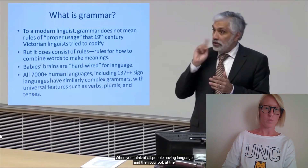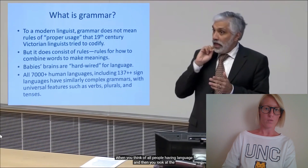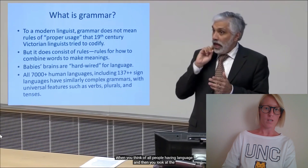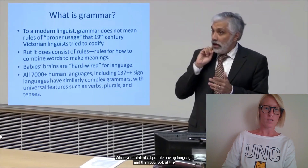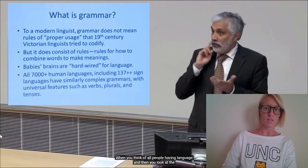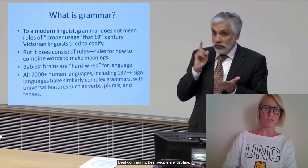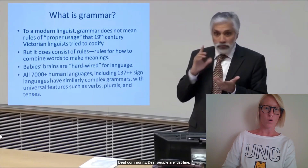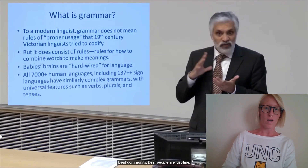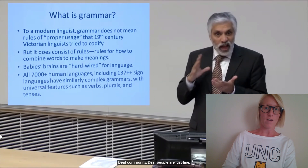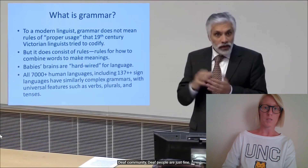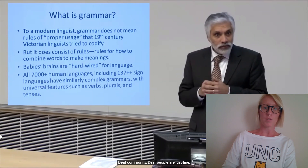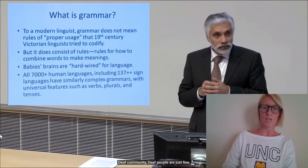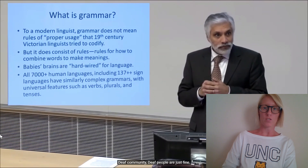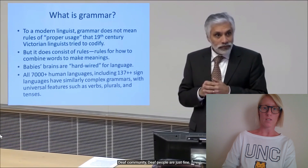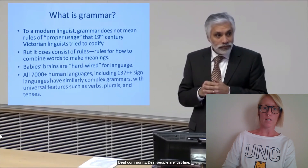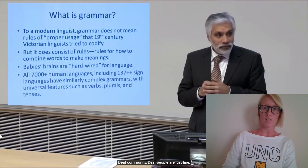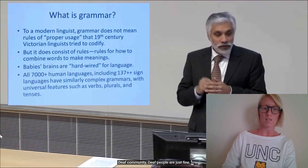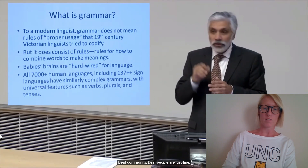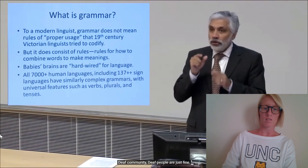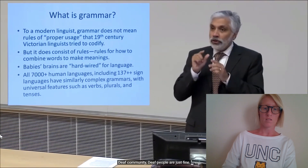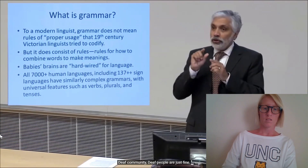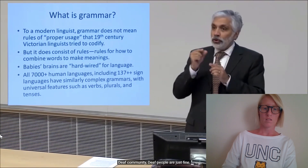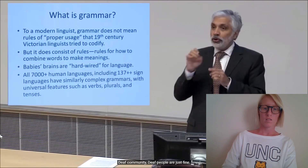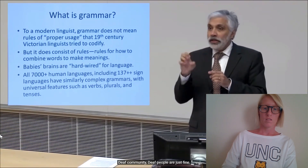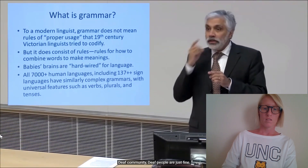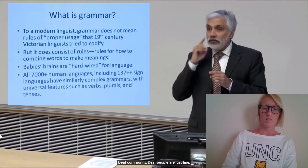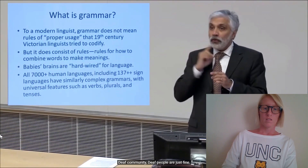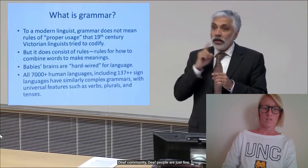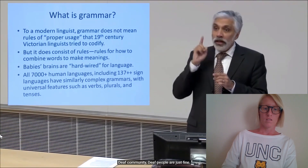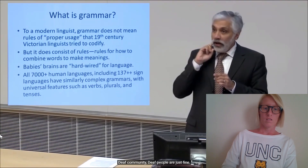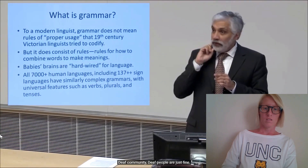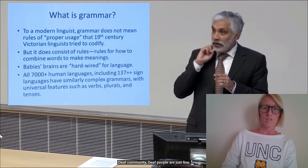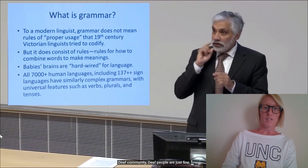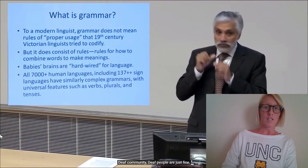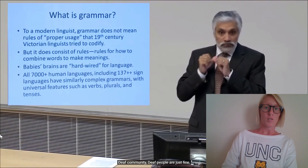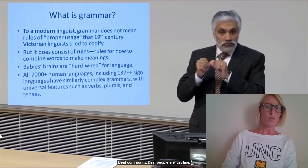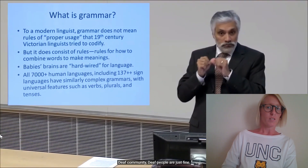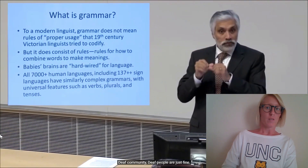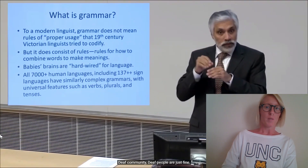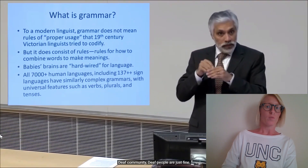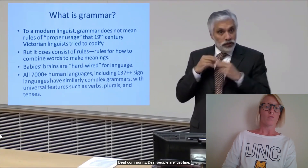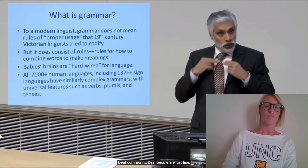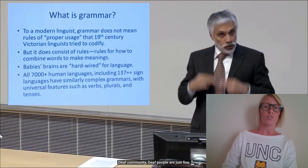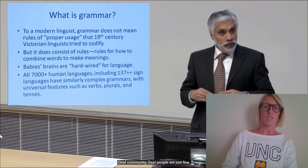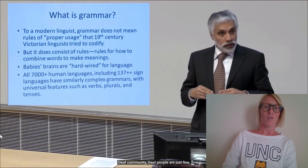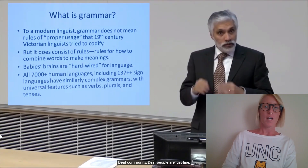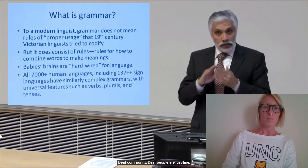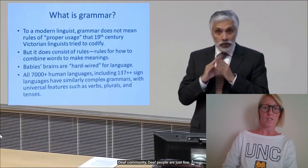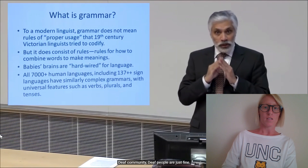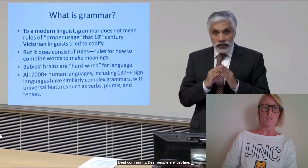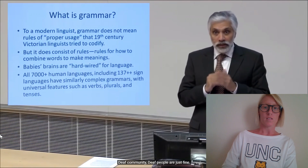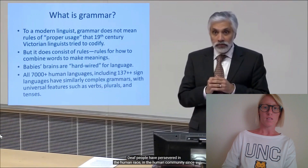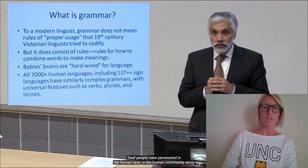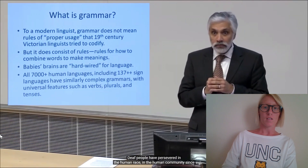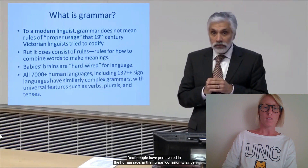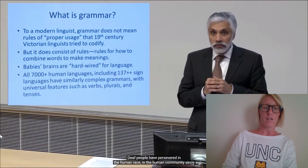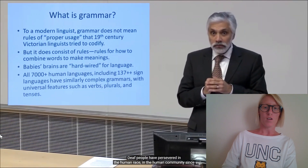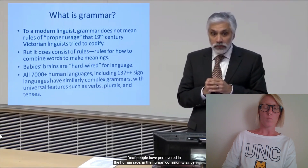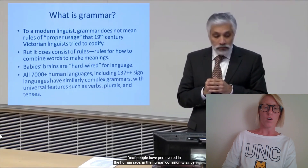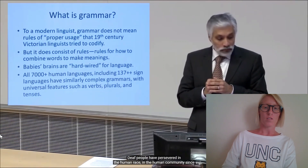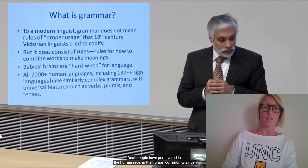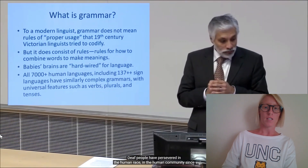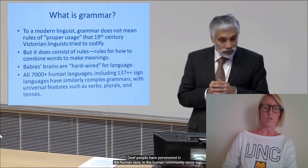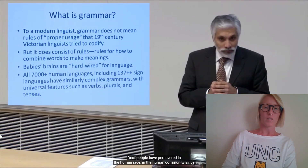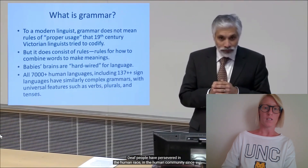language and then you look at the deaf community, Communication access. deaf people are just fine. In a deaf community, deaf people are just fine because Deaf people